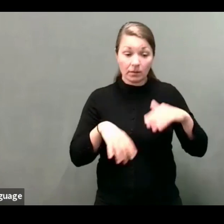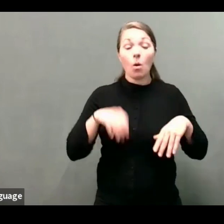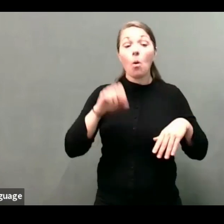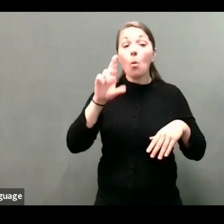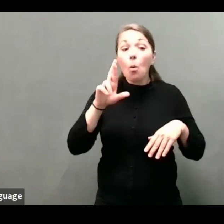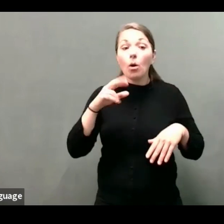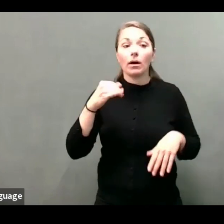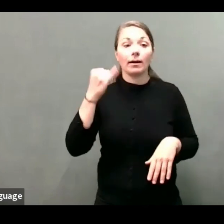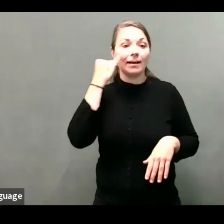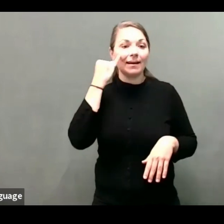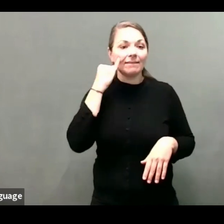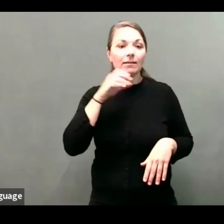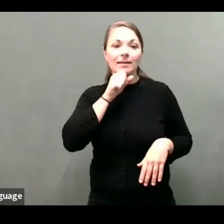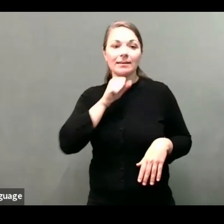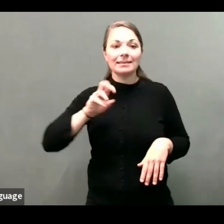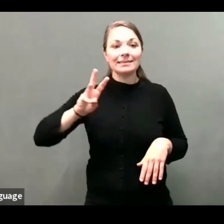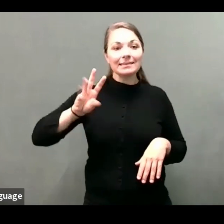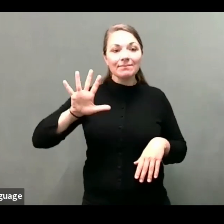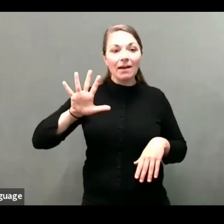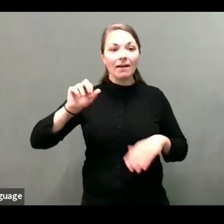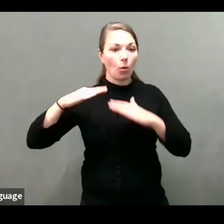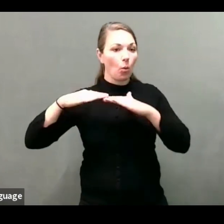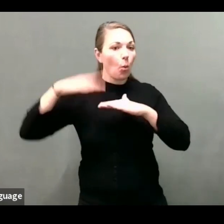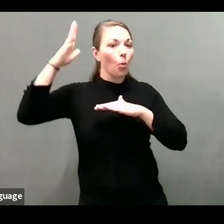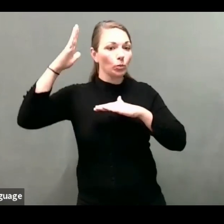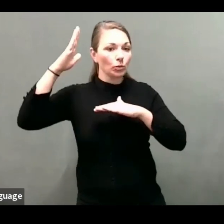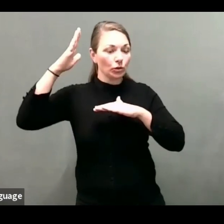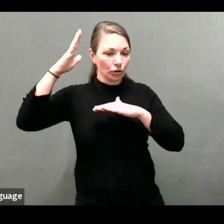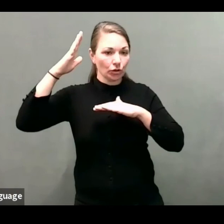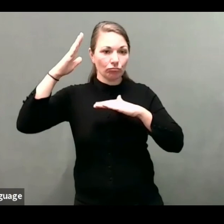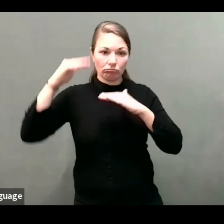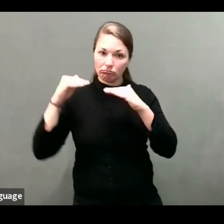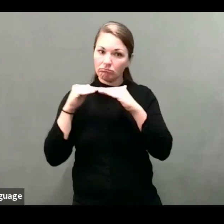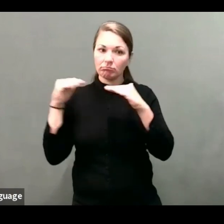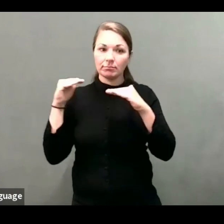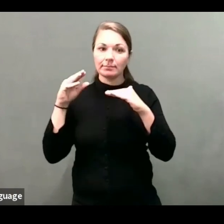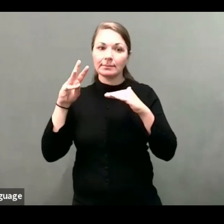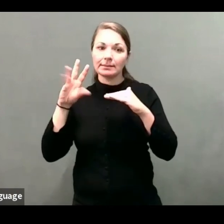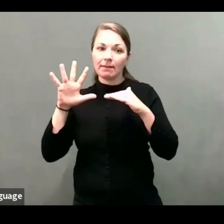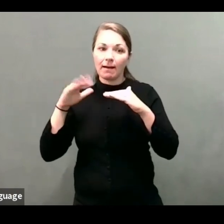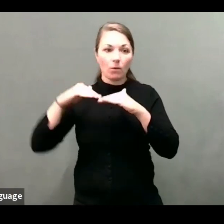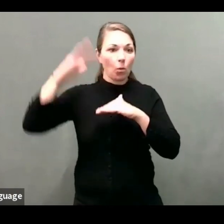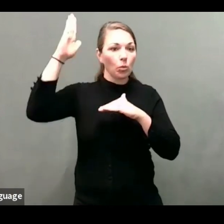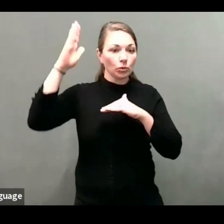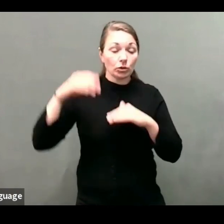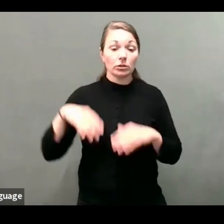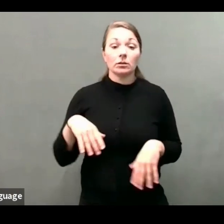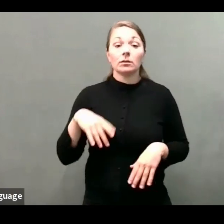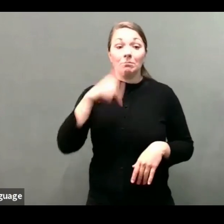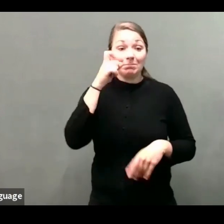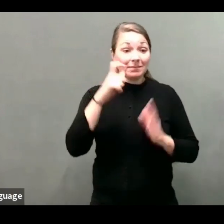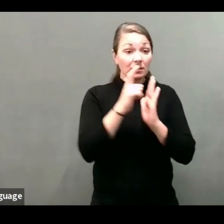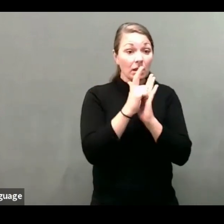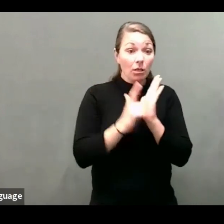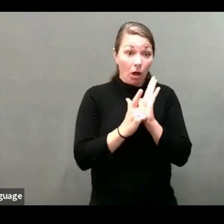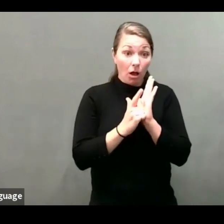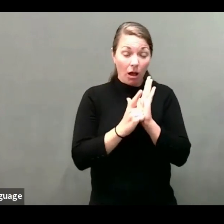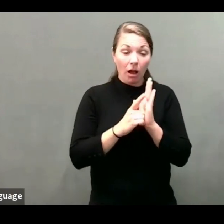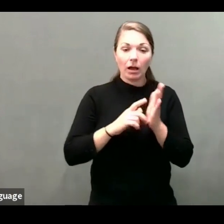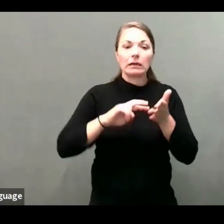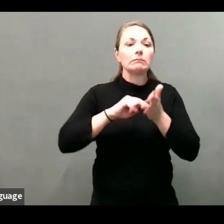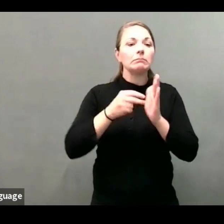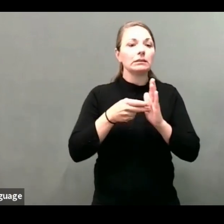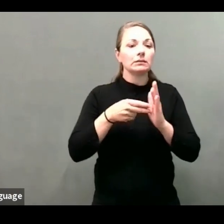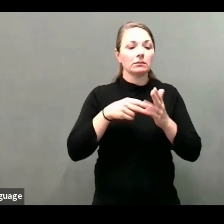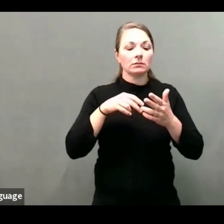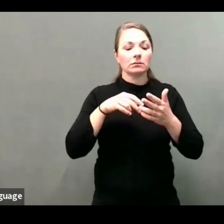older, even if it's their 65th birthday, under the law, those are considered vulnerable age groups, and